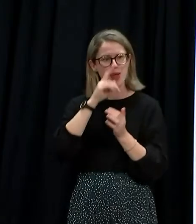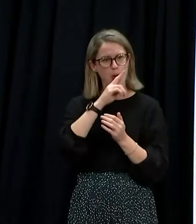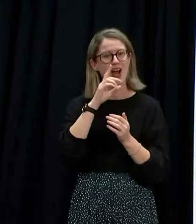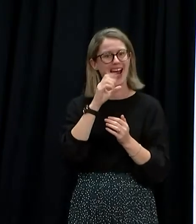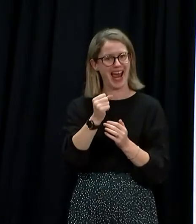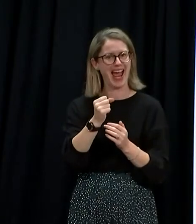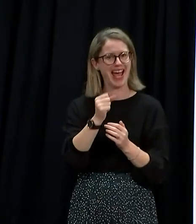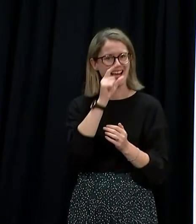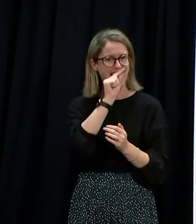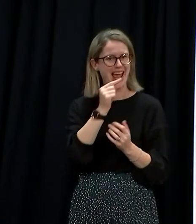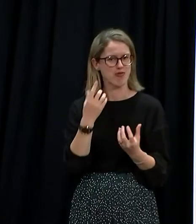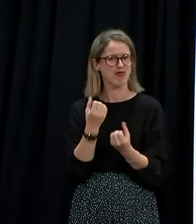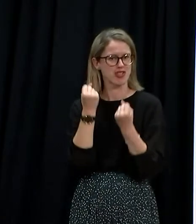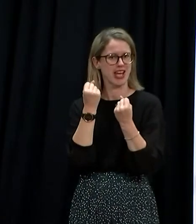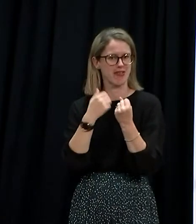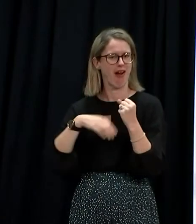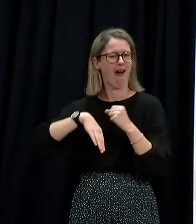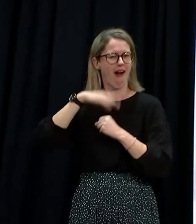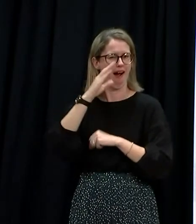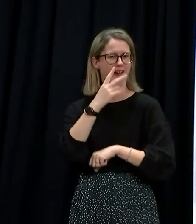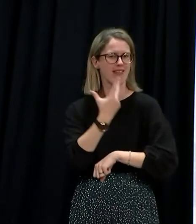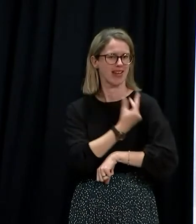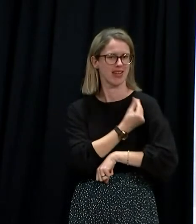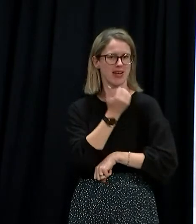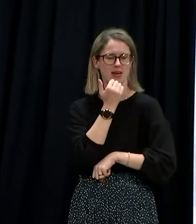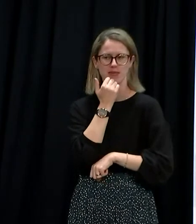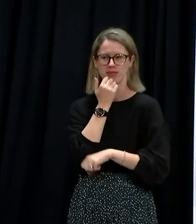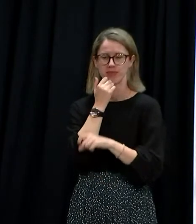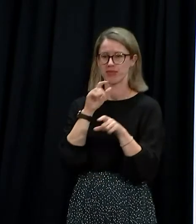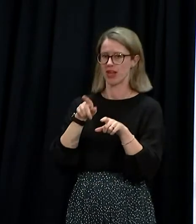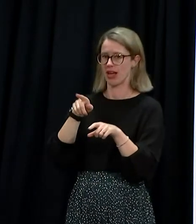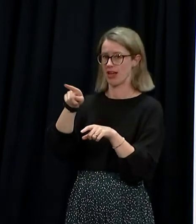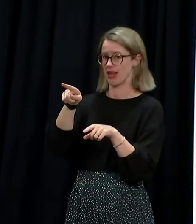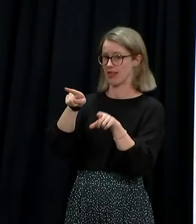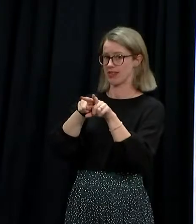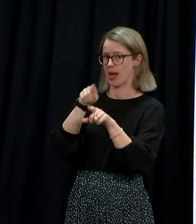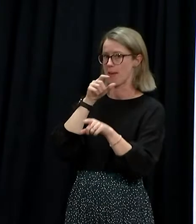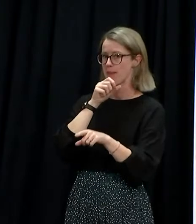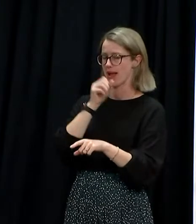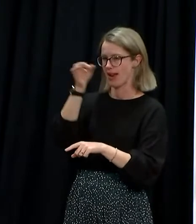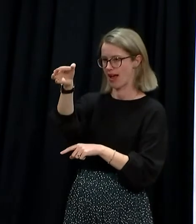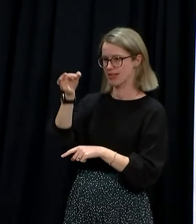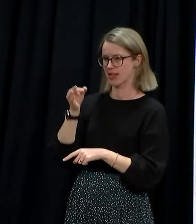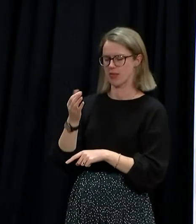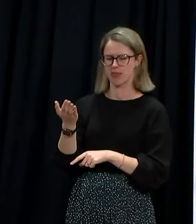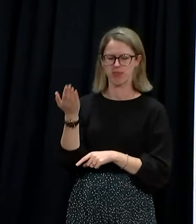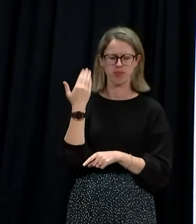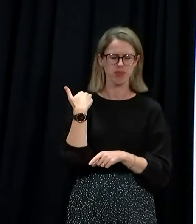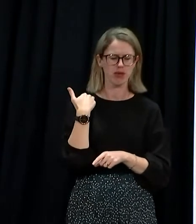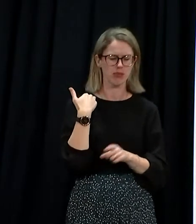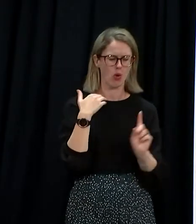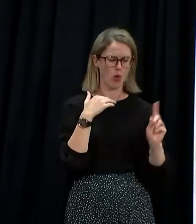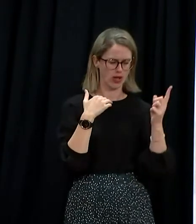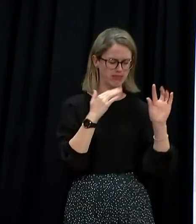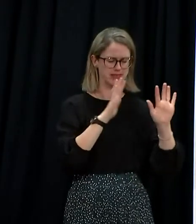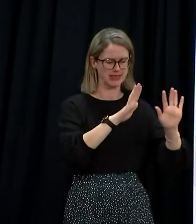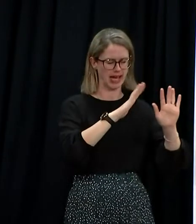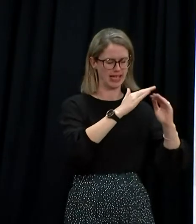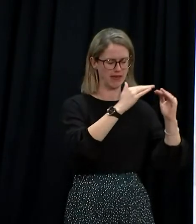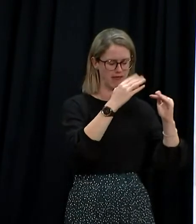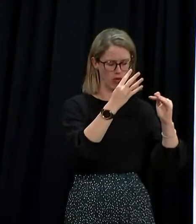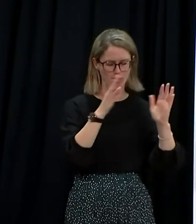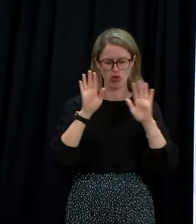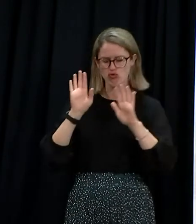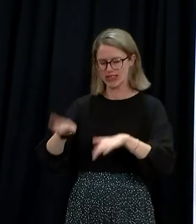get very high rates of vaccination. And just changing tack just a little bit, when New Zealand moved, all to the rest of New Zealand outside of Auckland moved into level